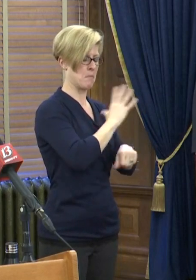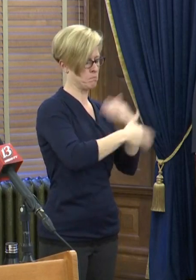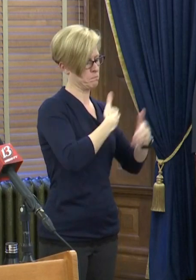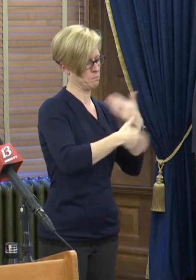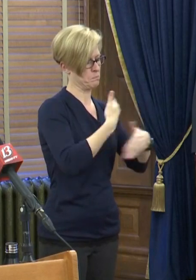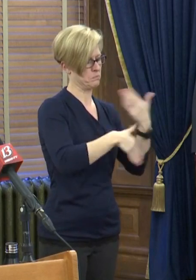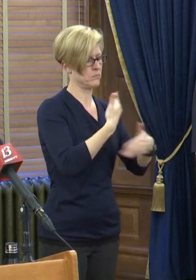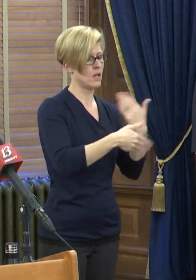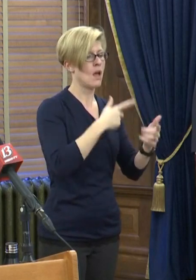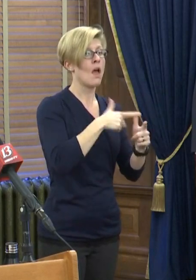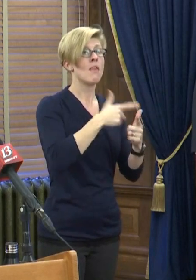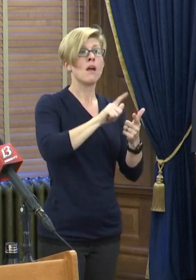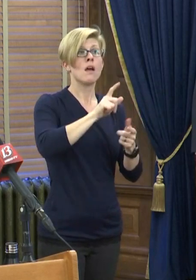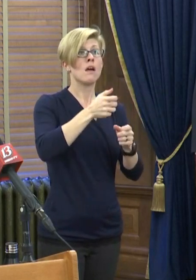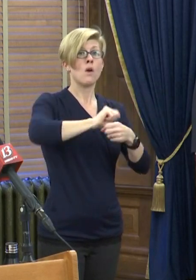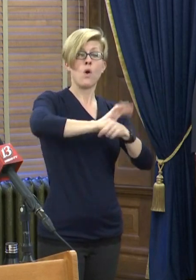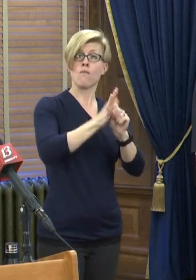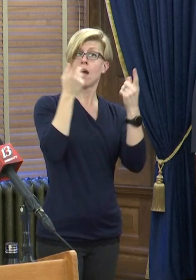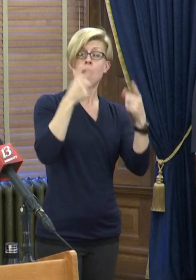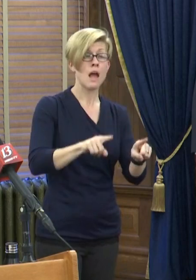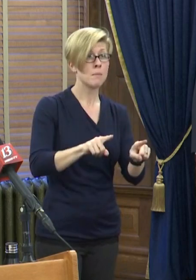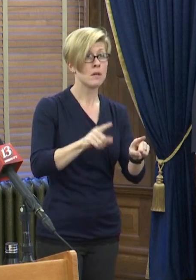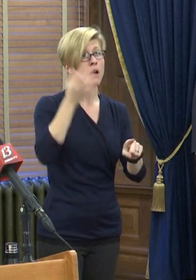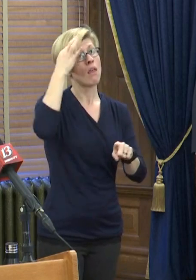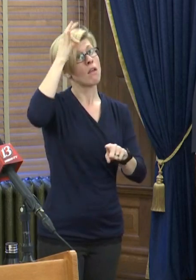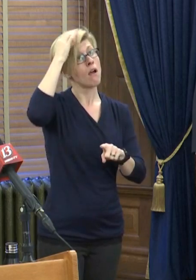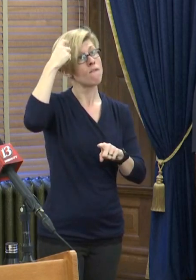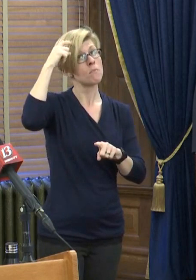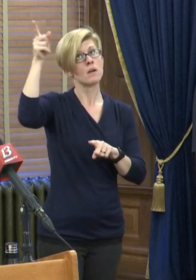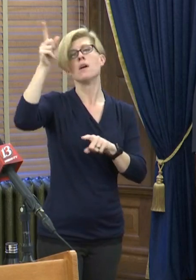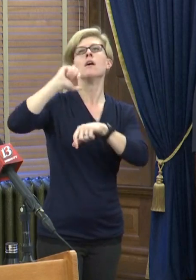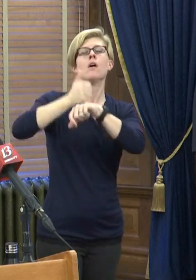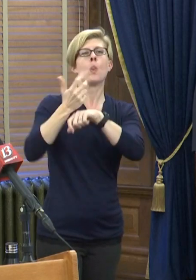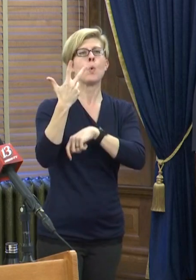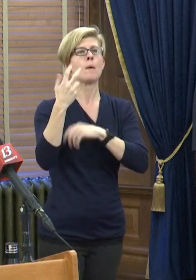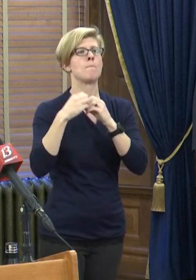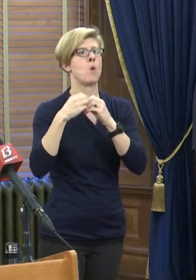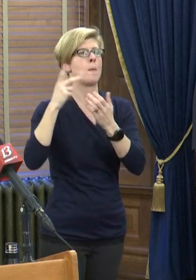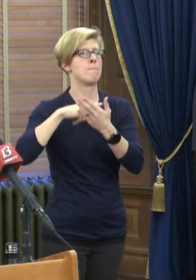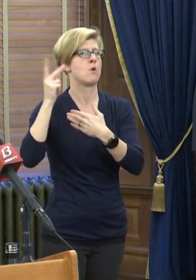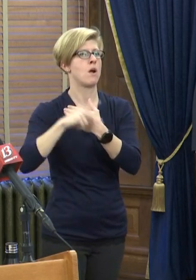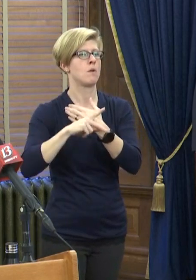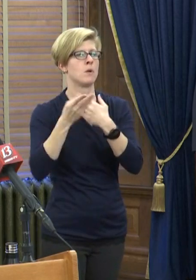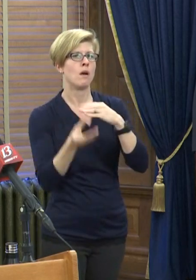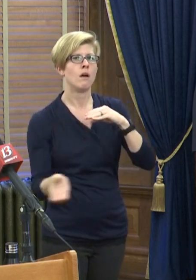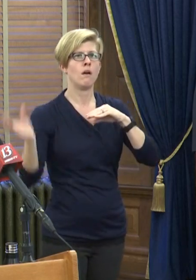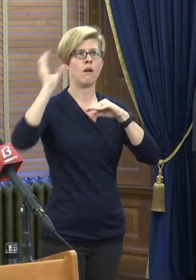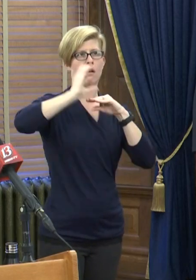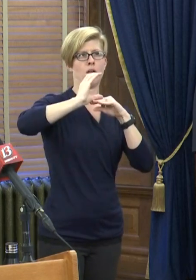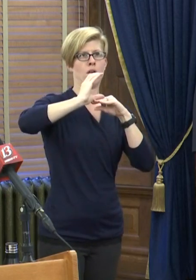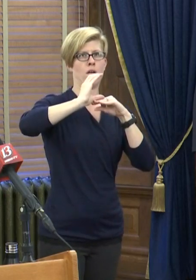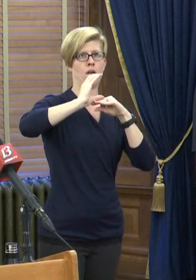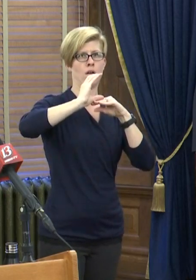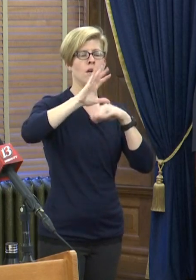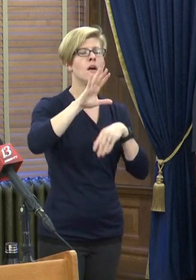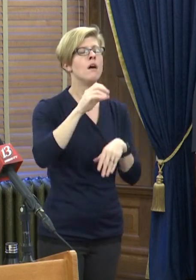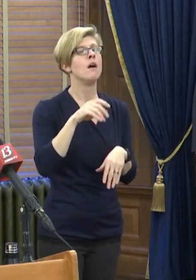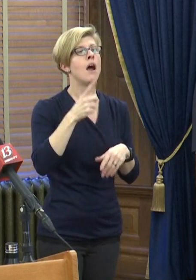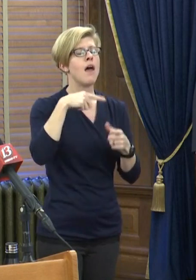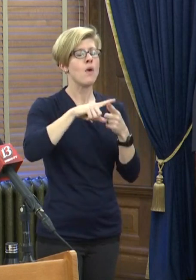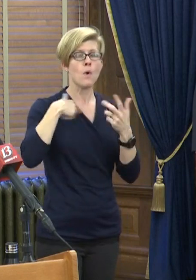COVID, the federal government created another three. Trying to plan for when the federal government was going to